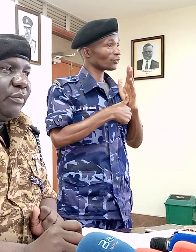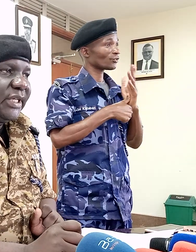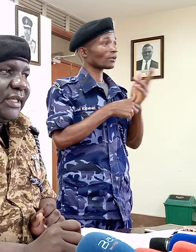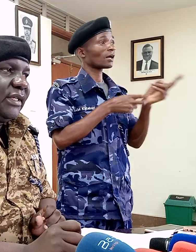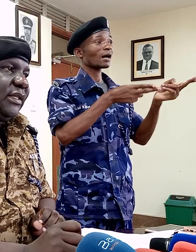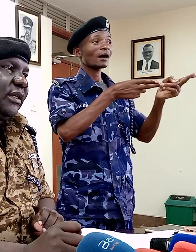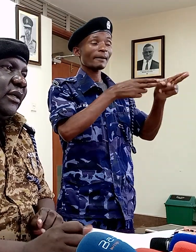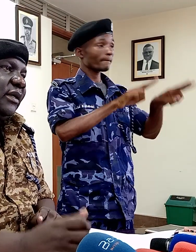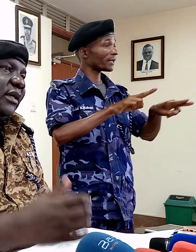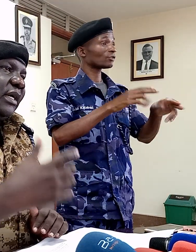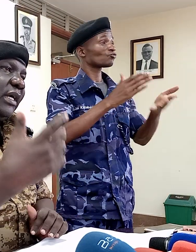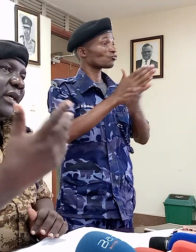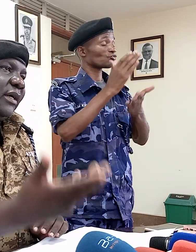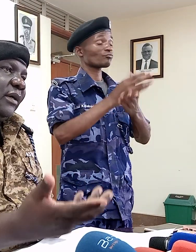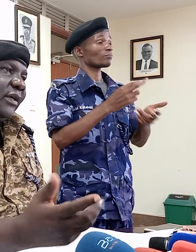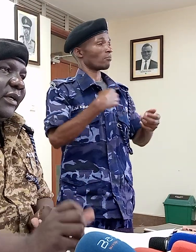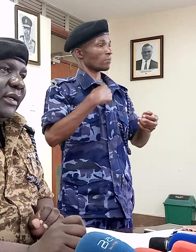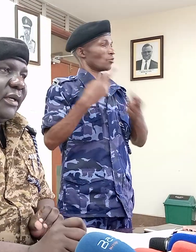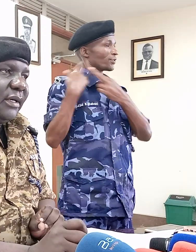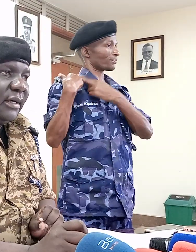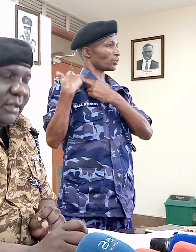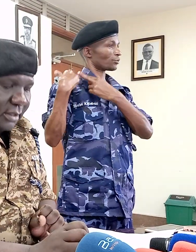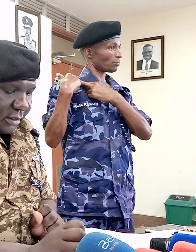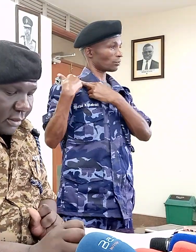he committed